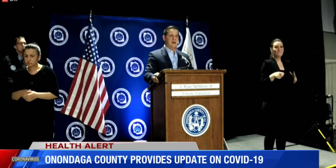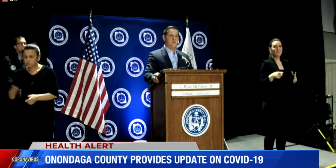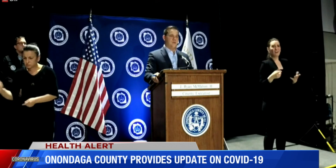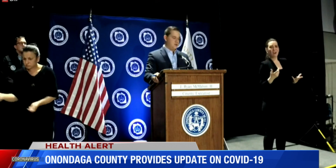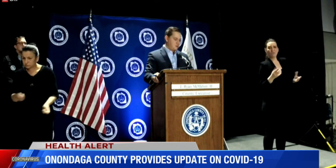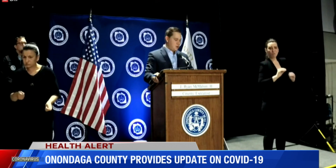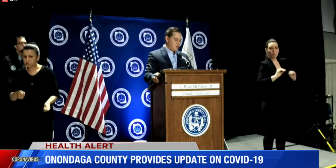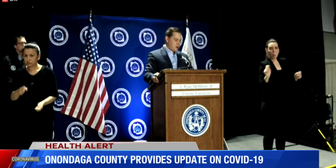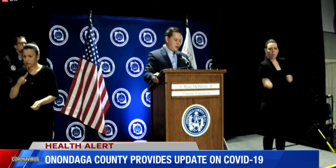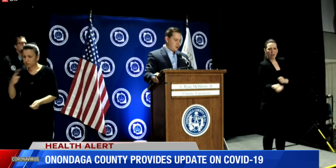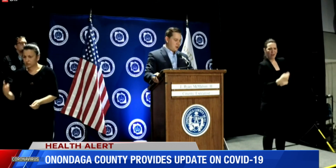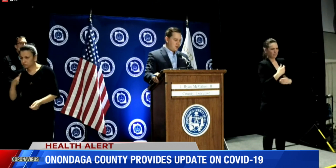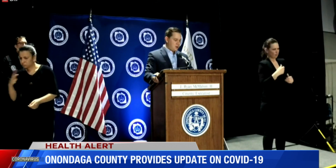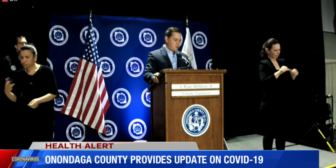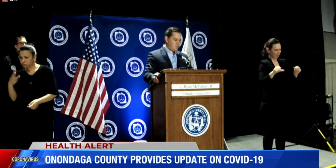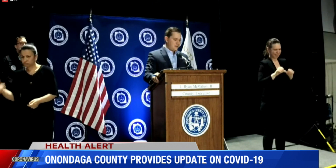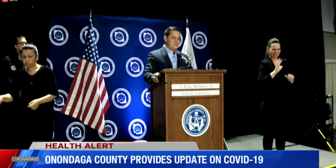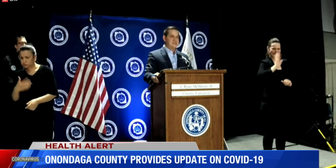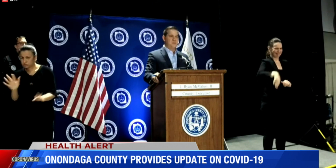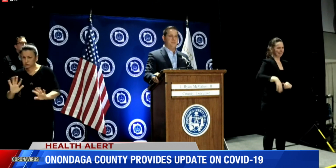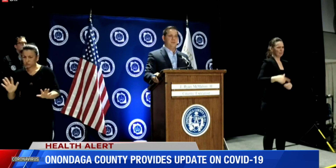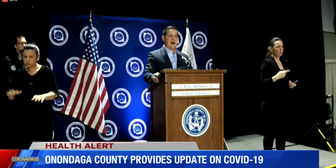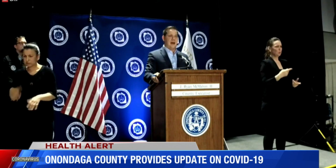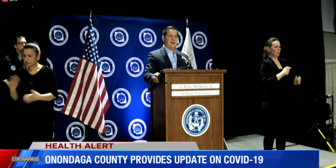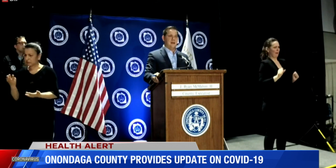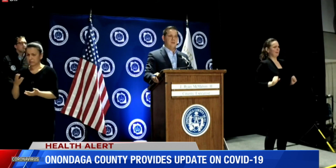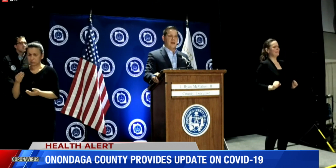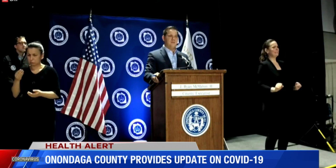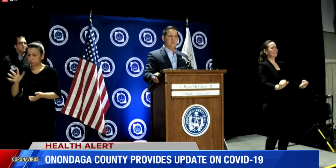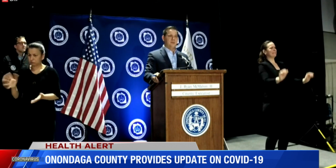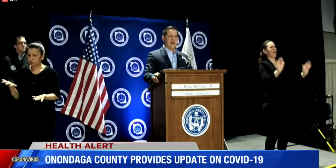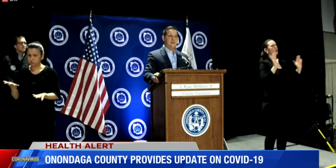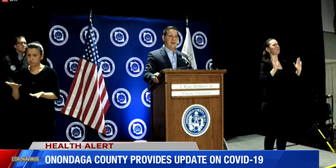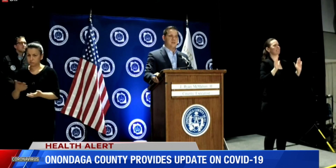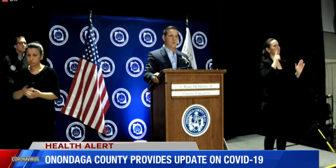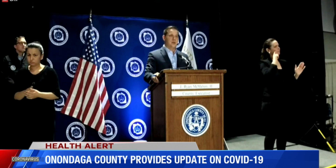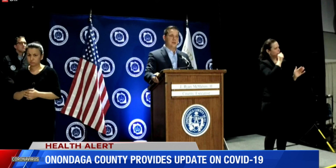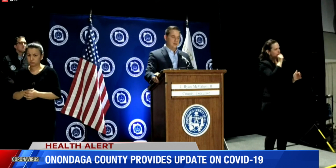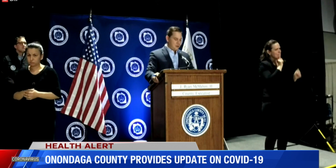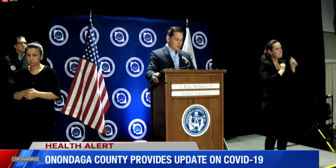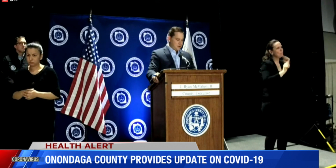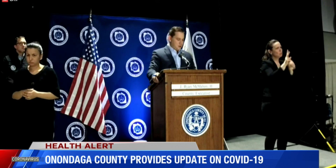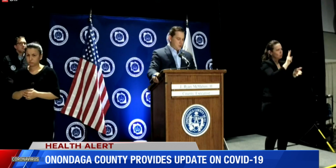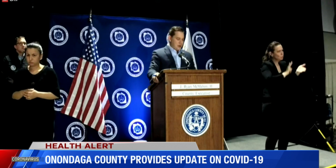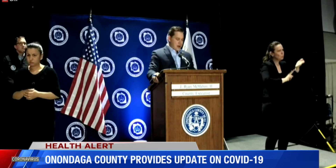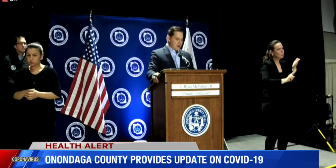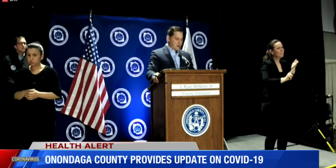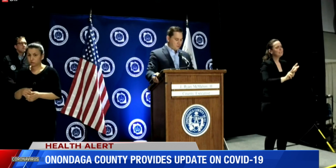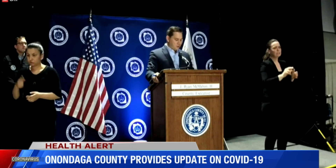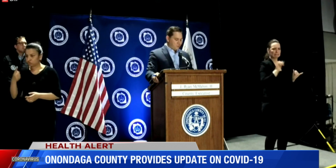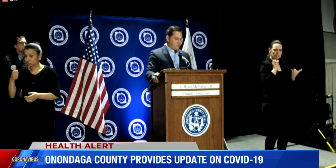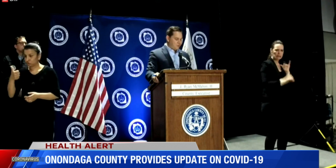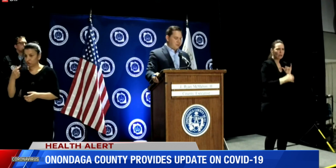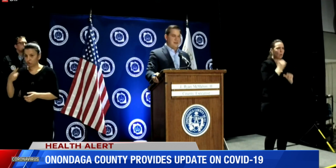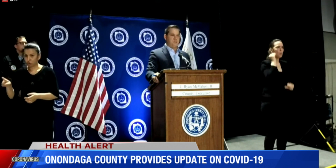big sacrifice when we've had 5 people die in the last week. We